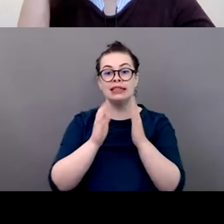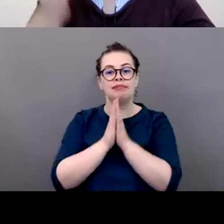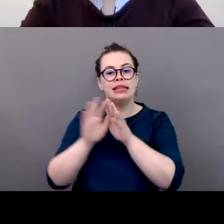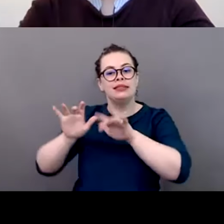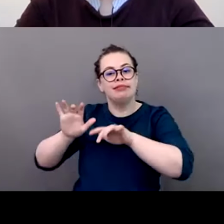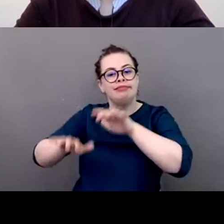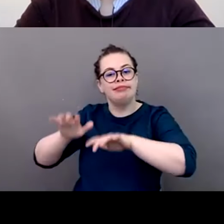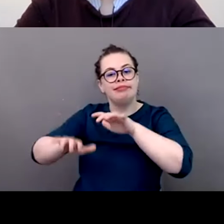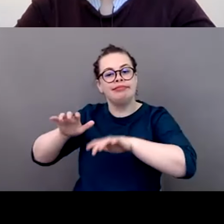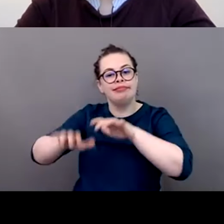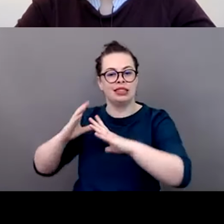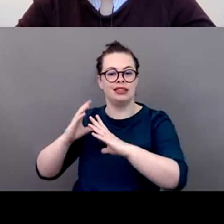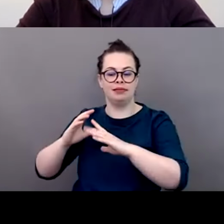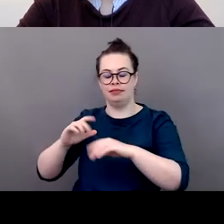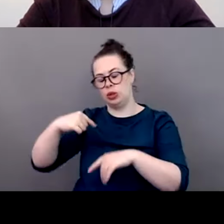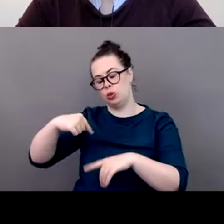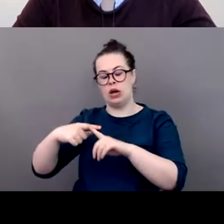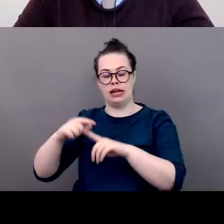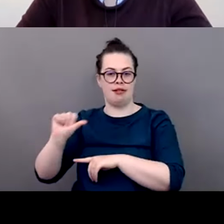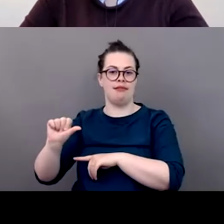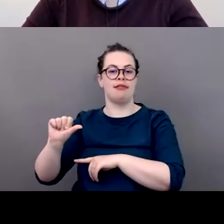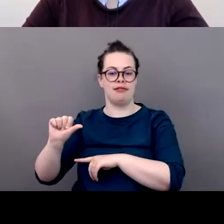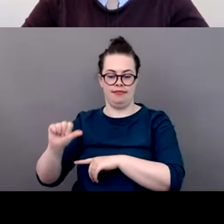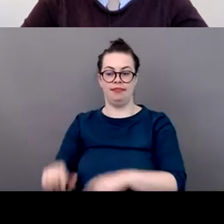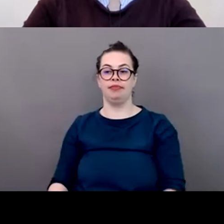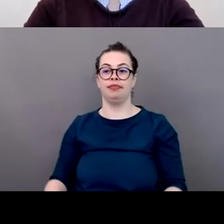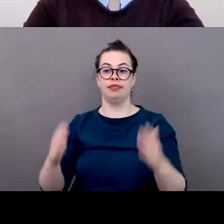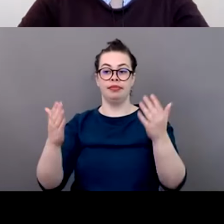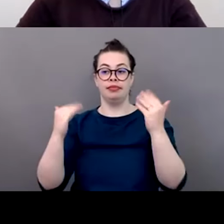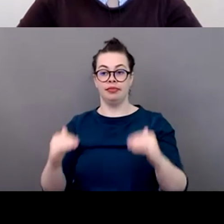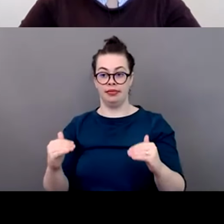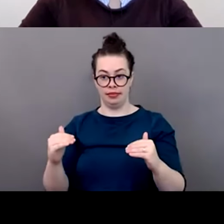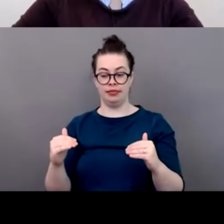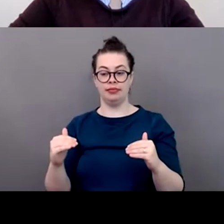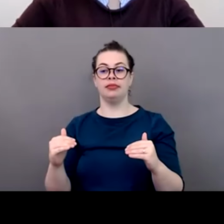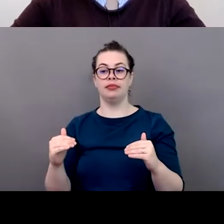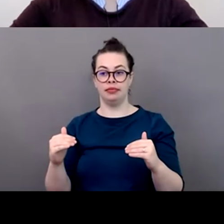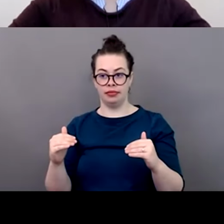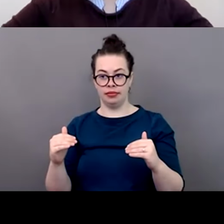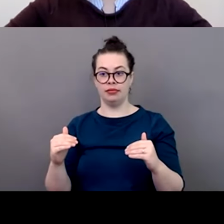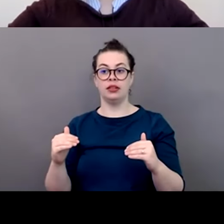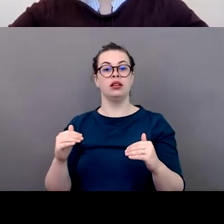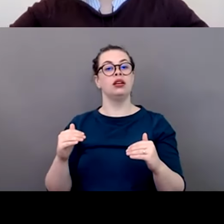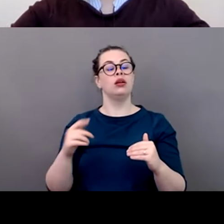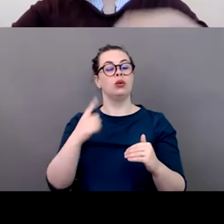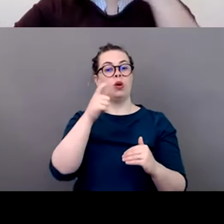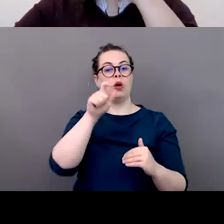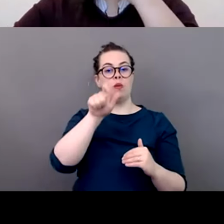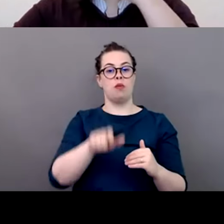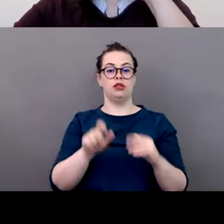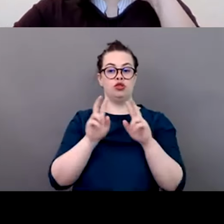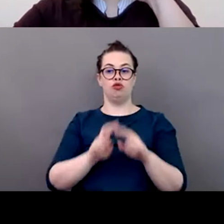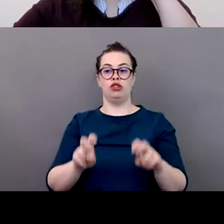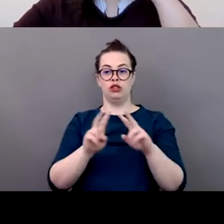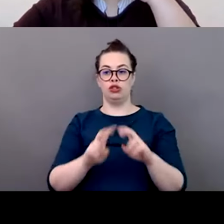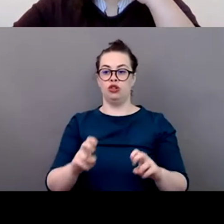box, in the Q&A box. So next question is also from their researcher, George. His question